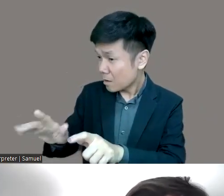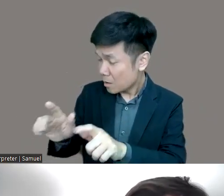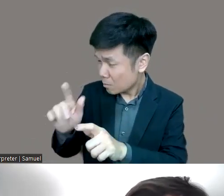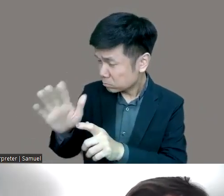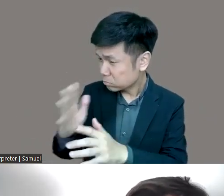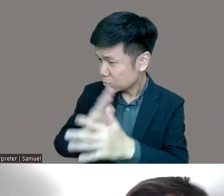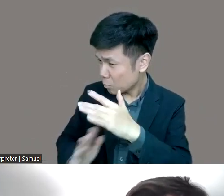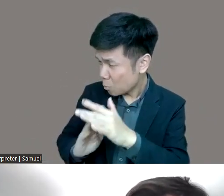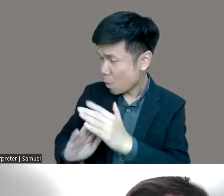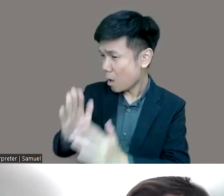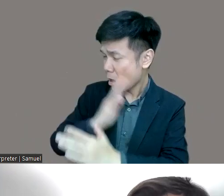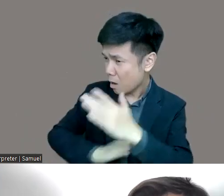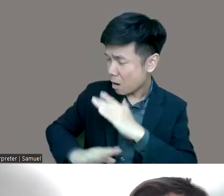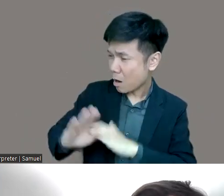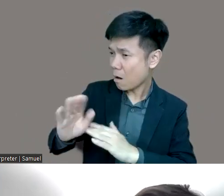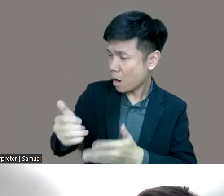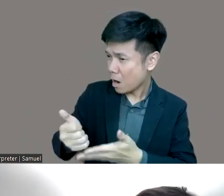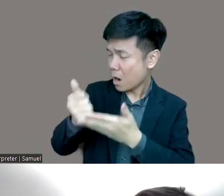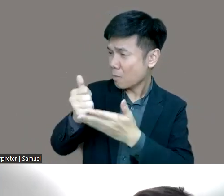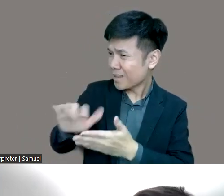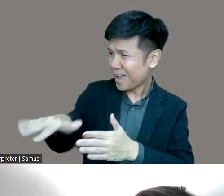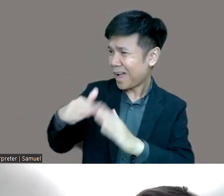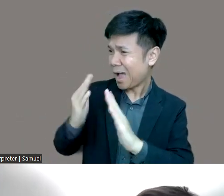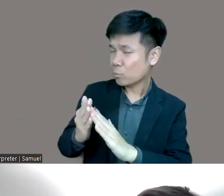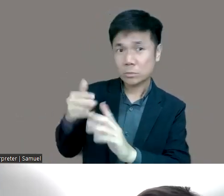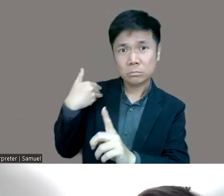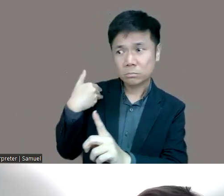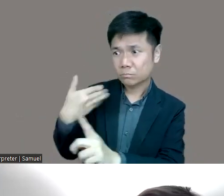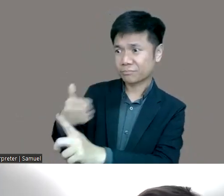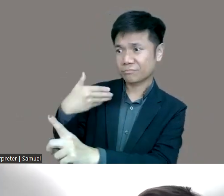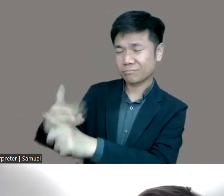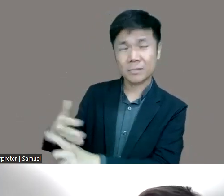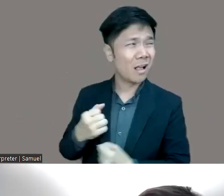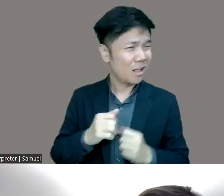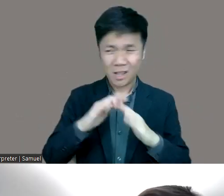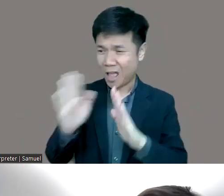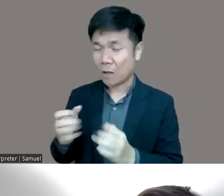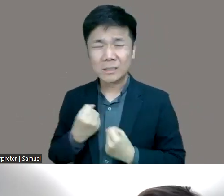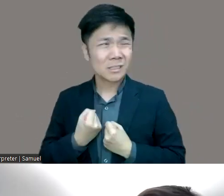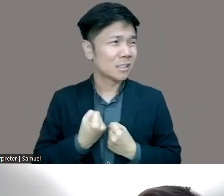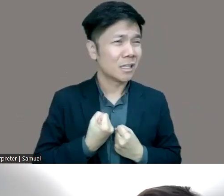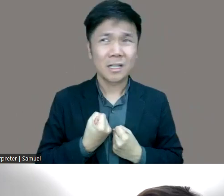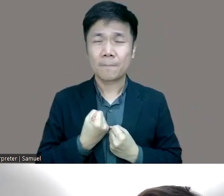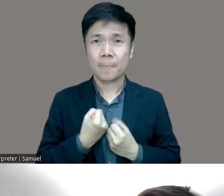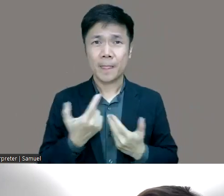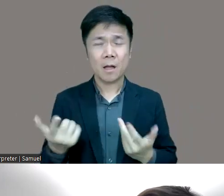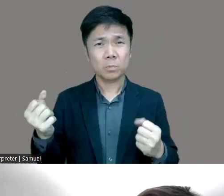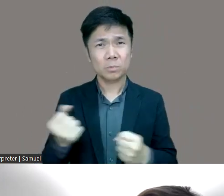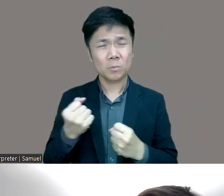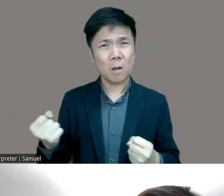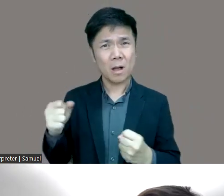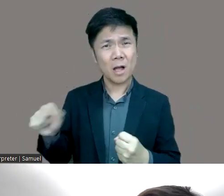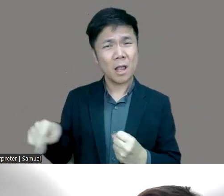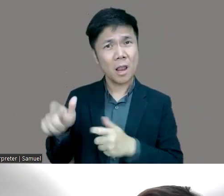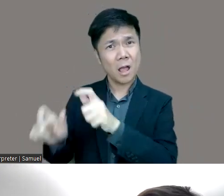are women who have been displaced from their homes, and they find themselves in town. Some of them are staying with people